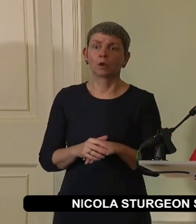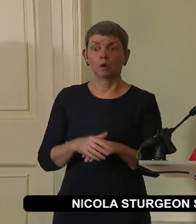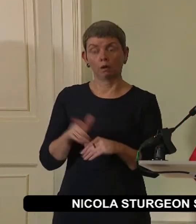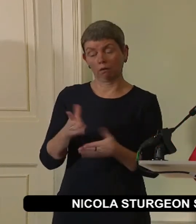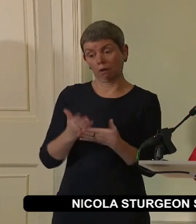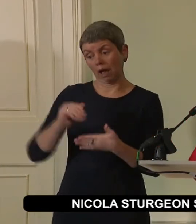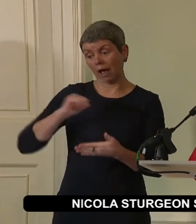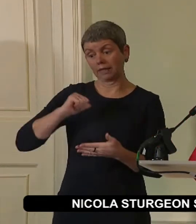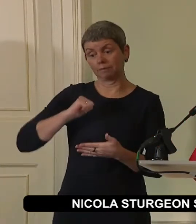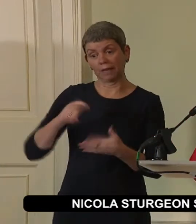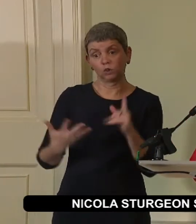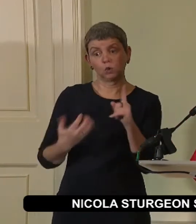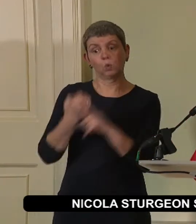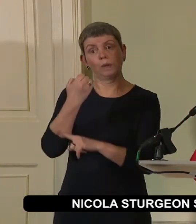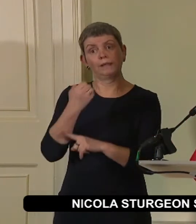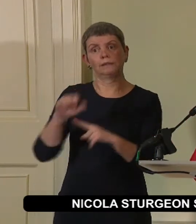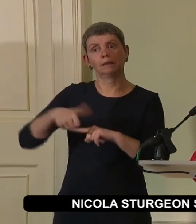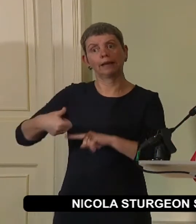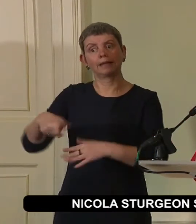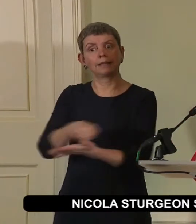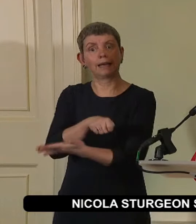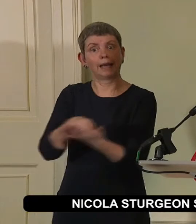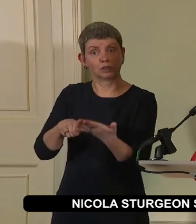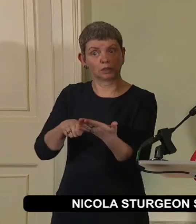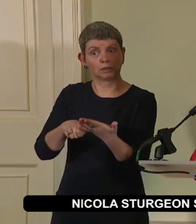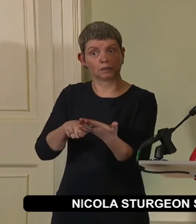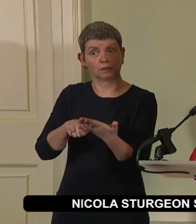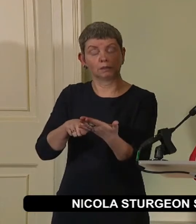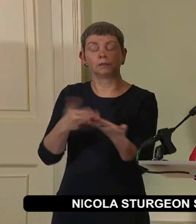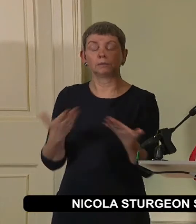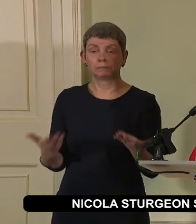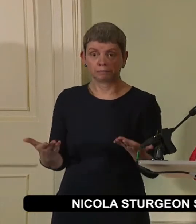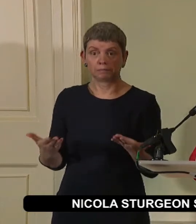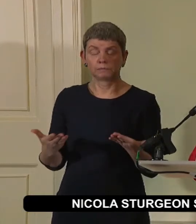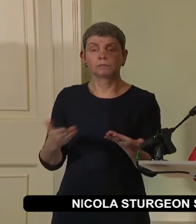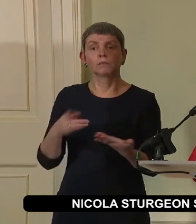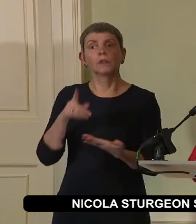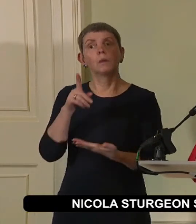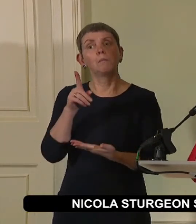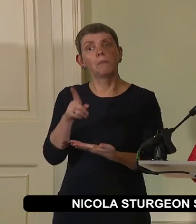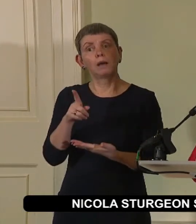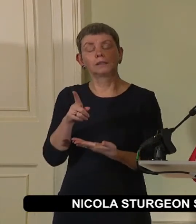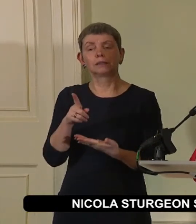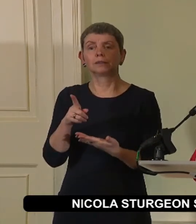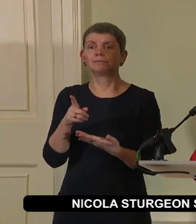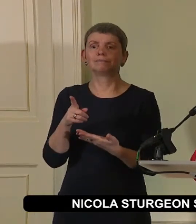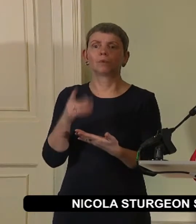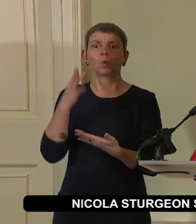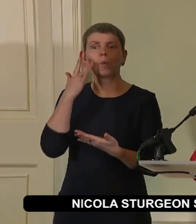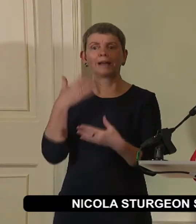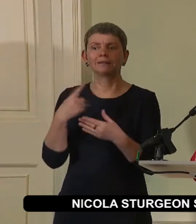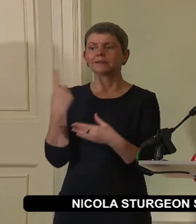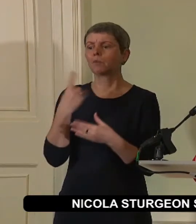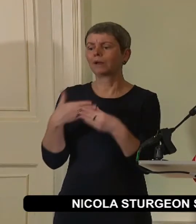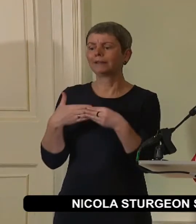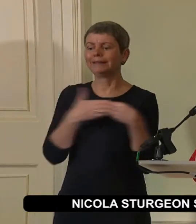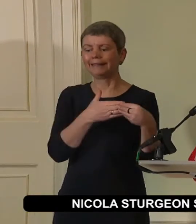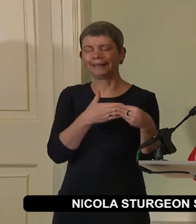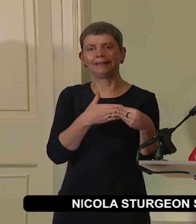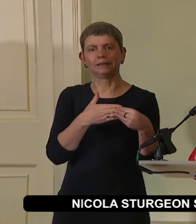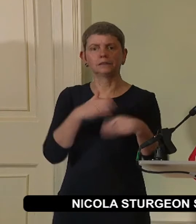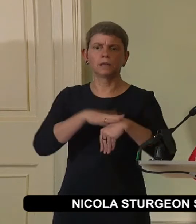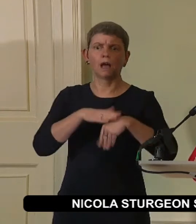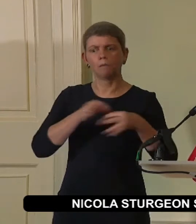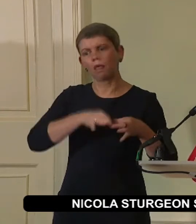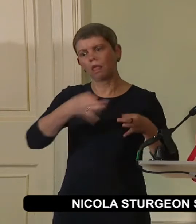next election, while our opponents remain adrift. But the longer any leader is in office, the more opinions about